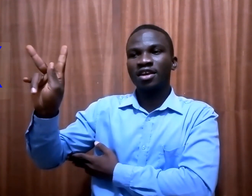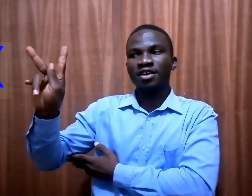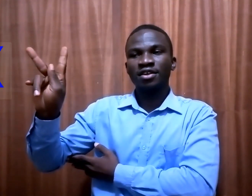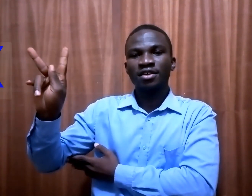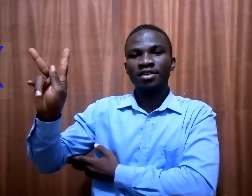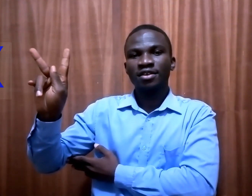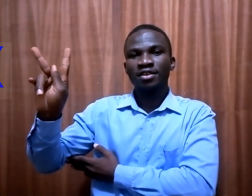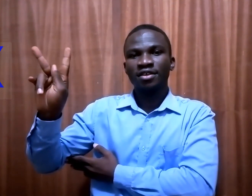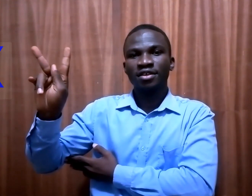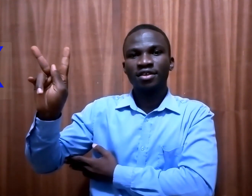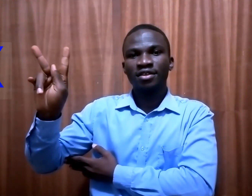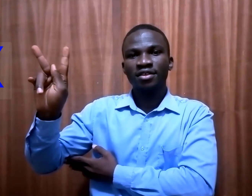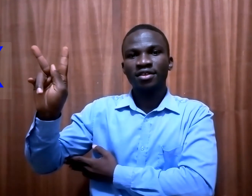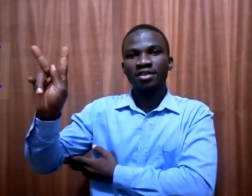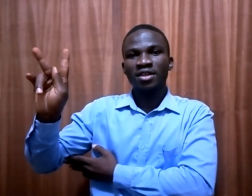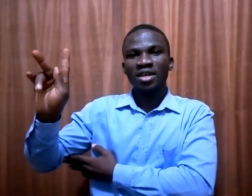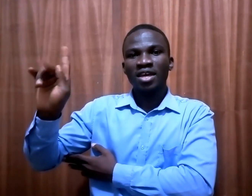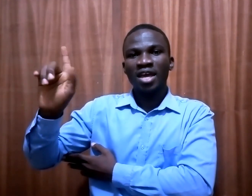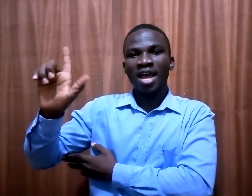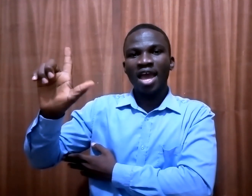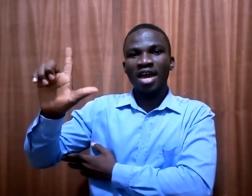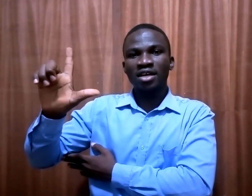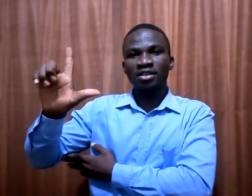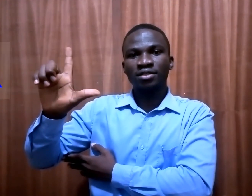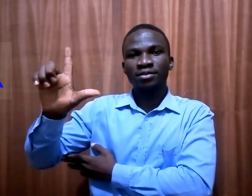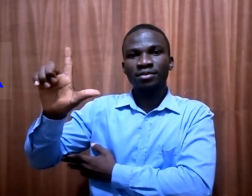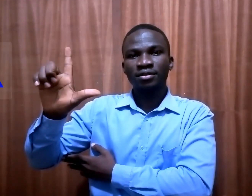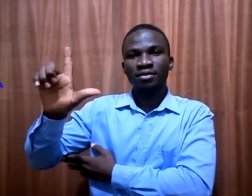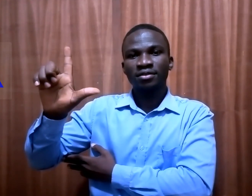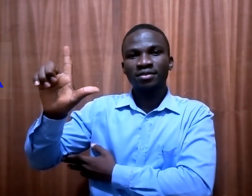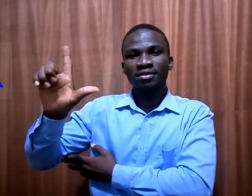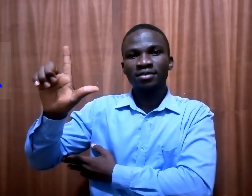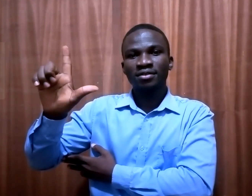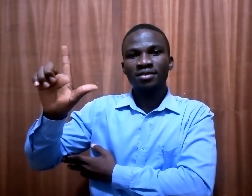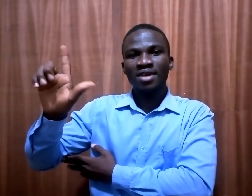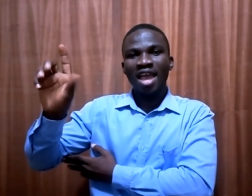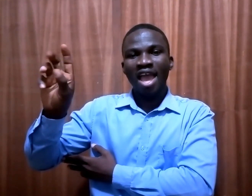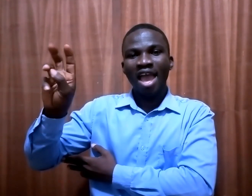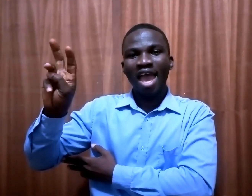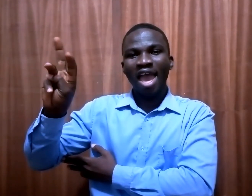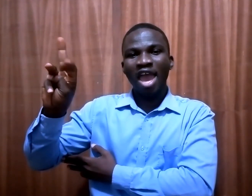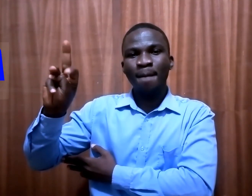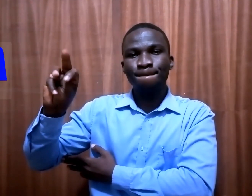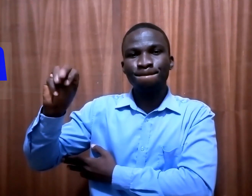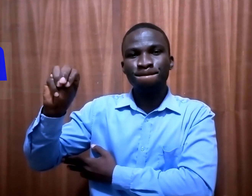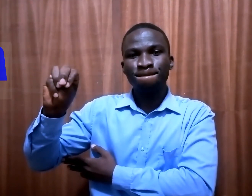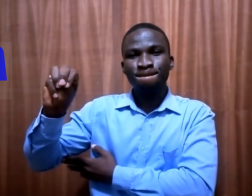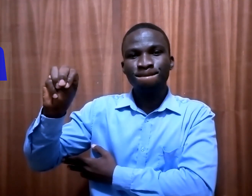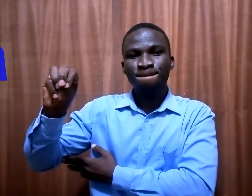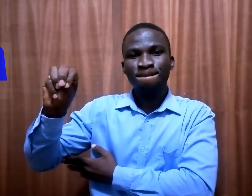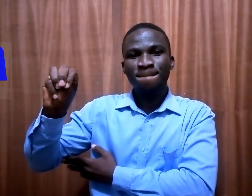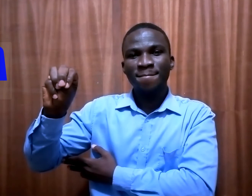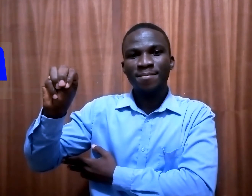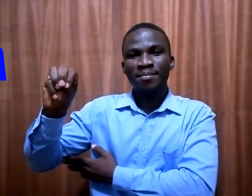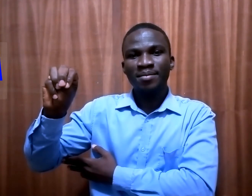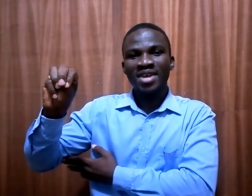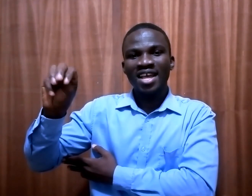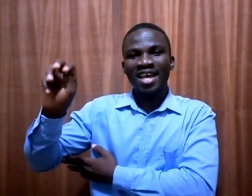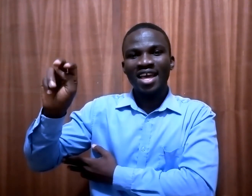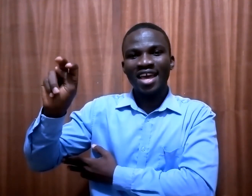K. L. M.